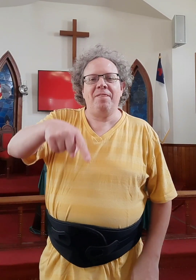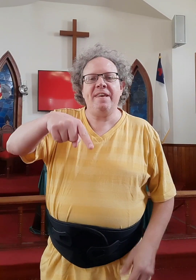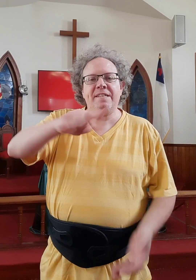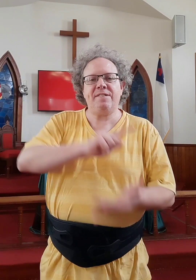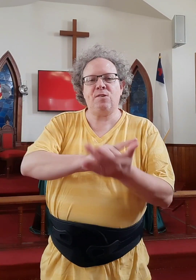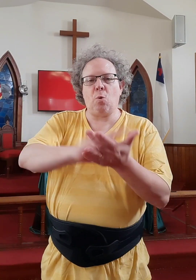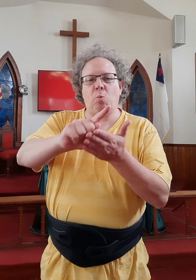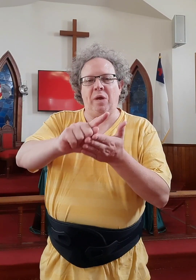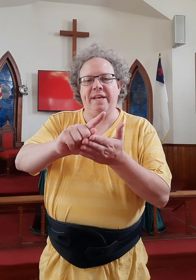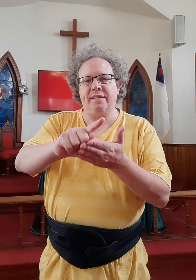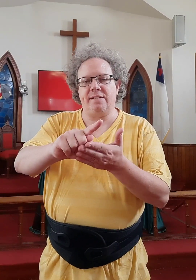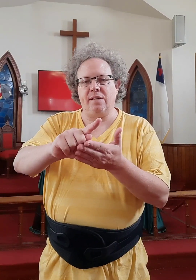This week's